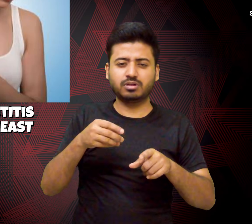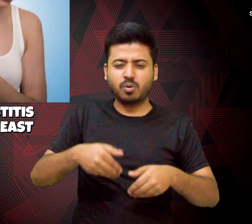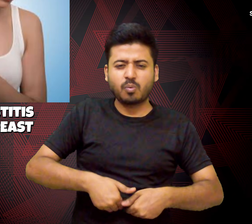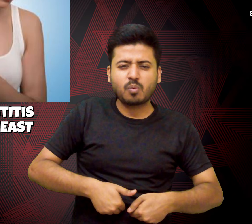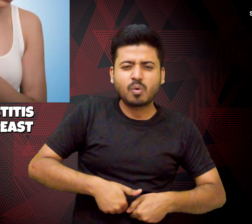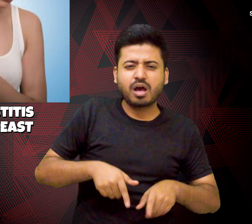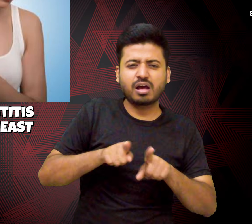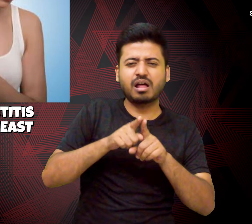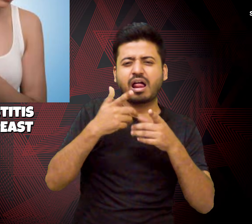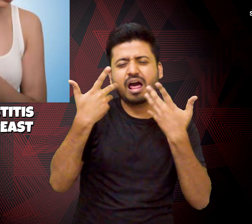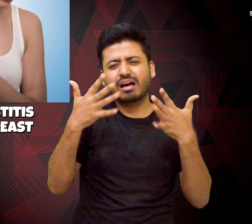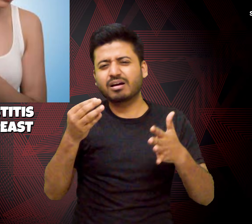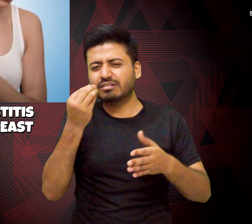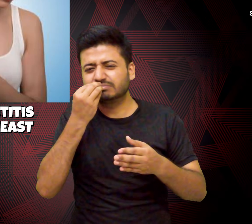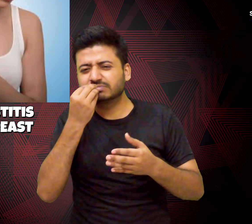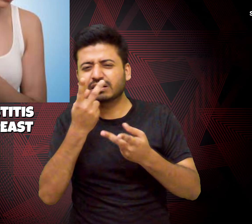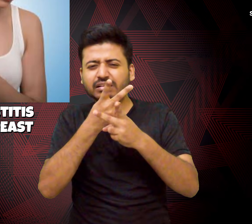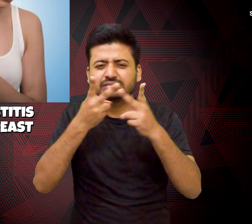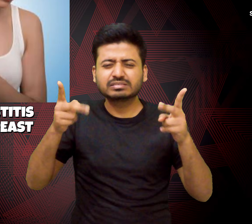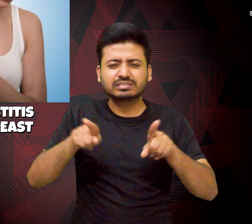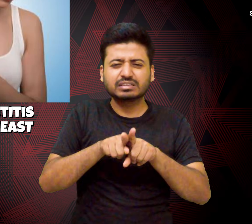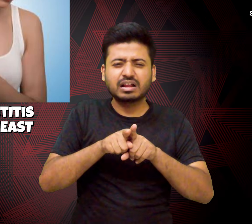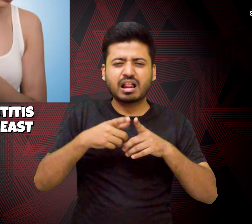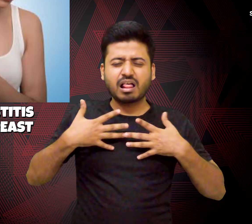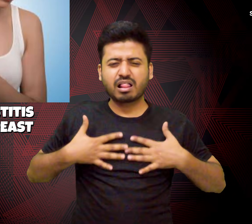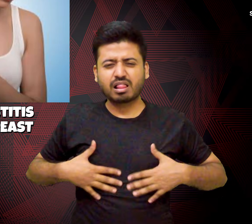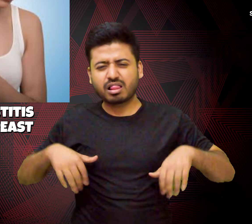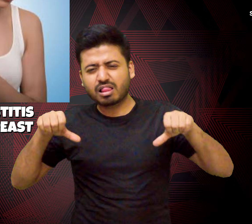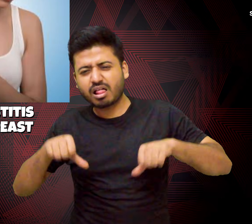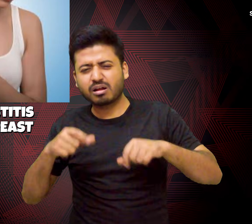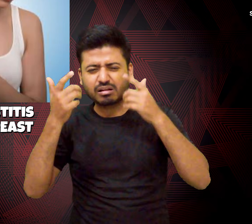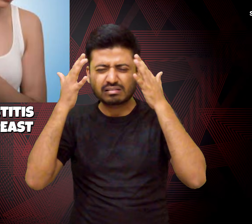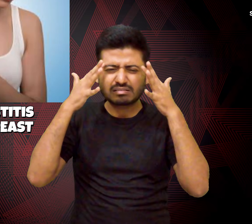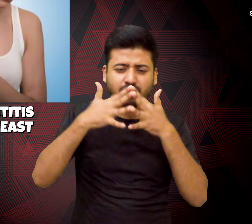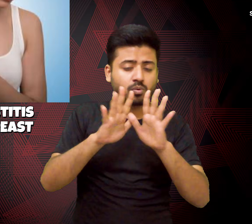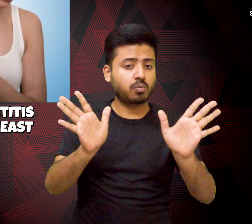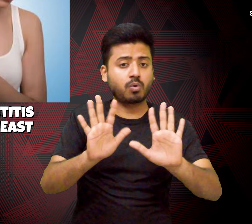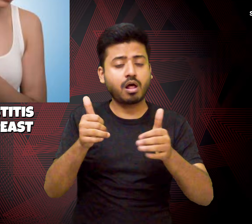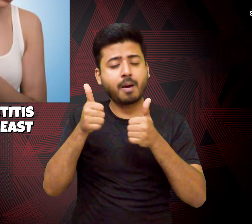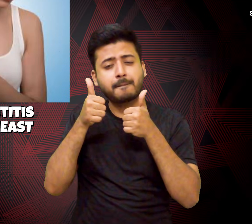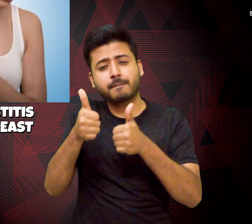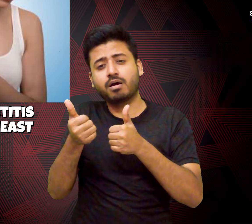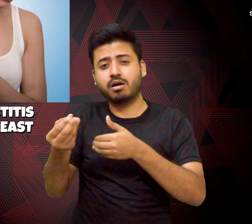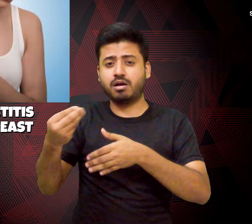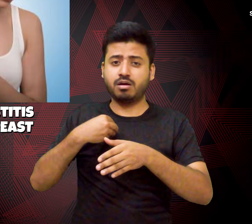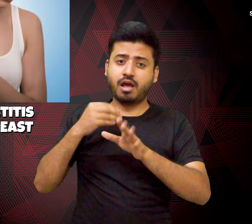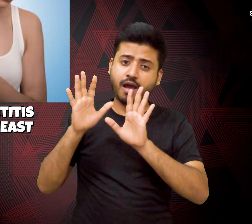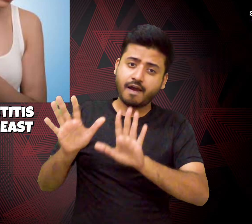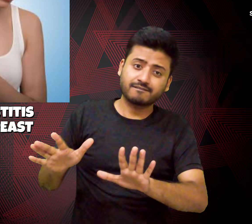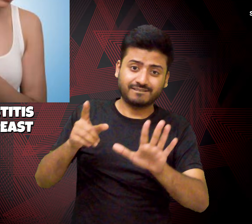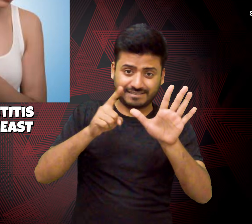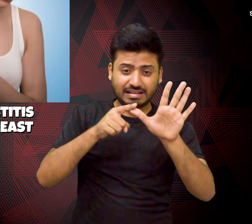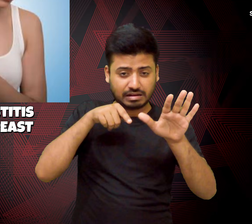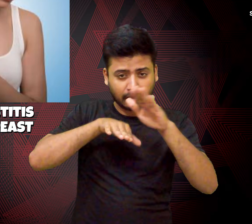compress effect that soothes inflamed tissue. Pain relief. They are effective in reducing pain related to the initial milk coming